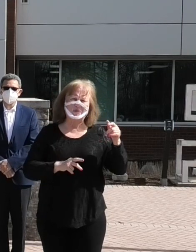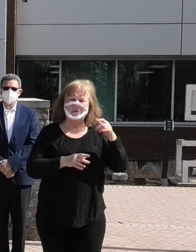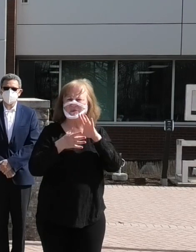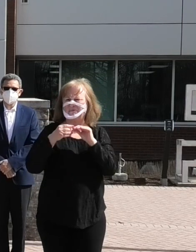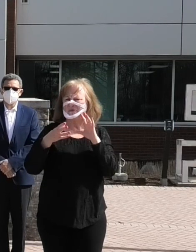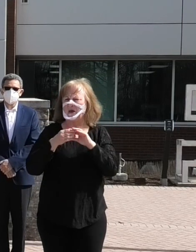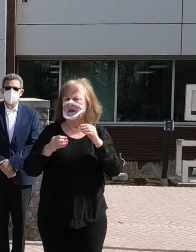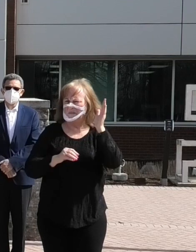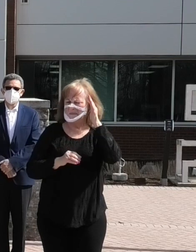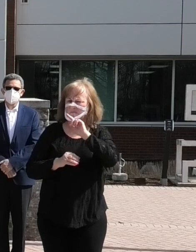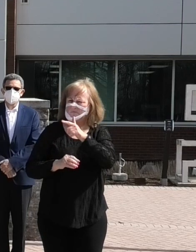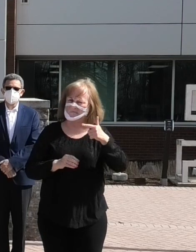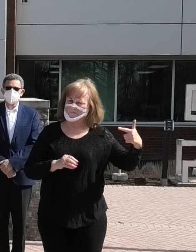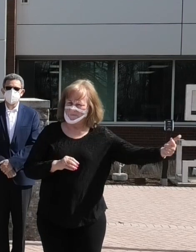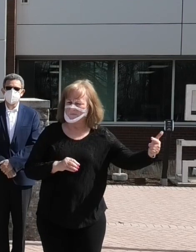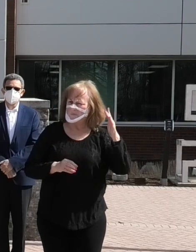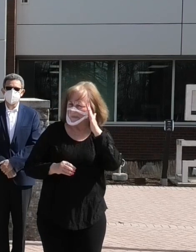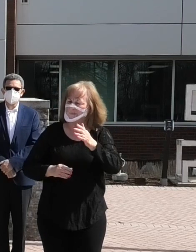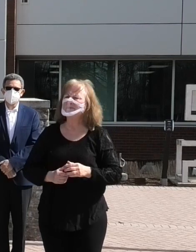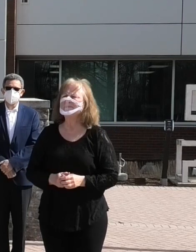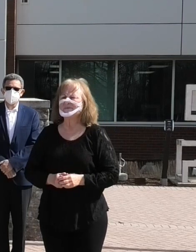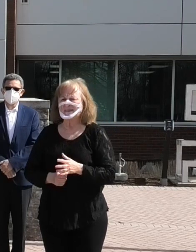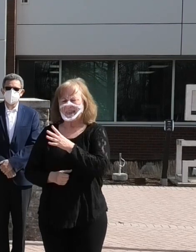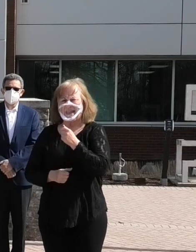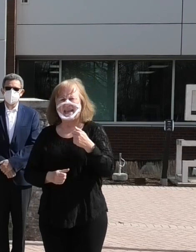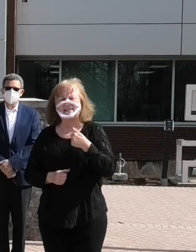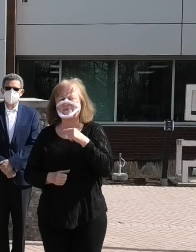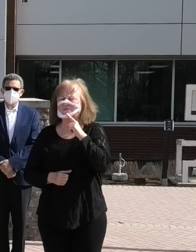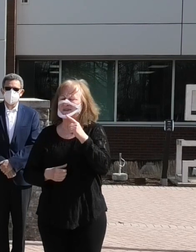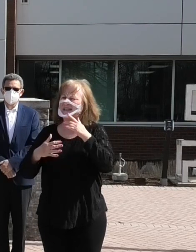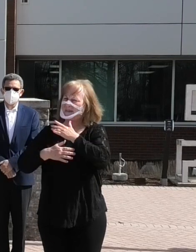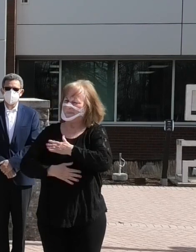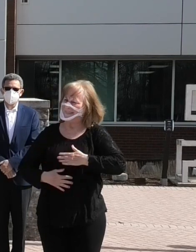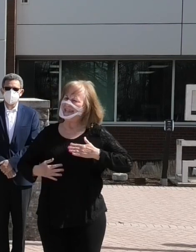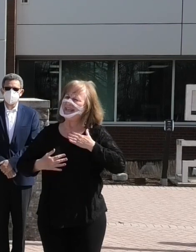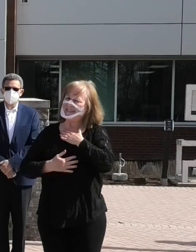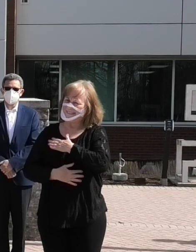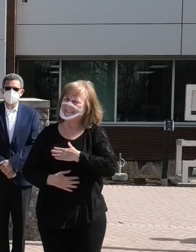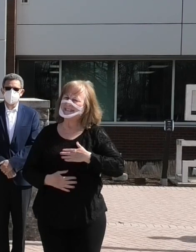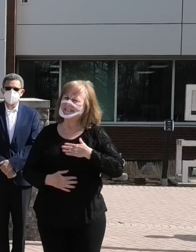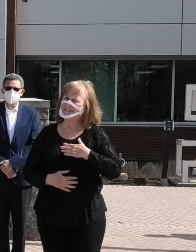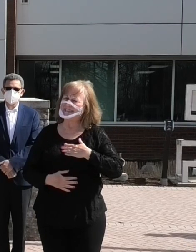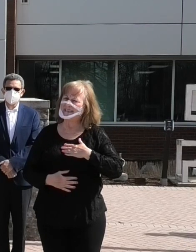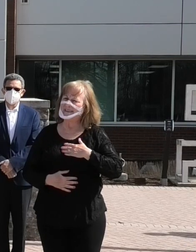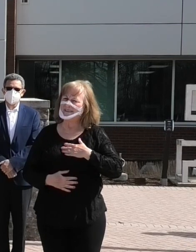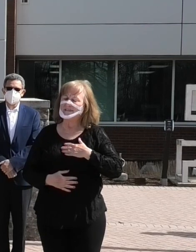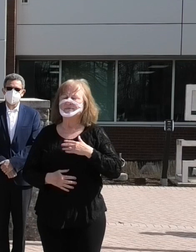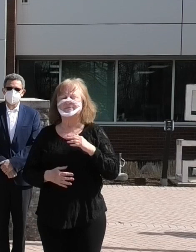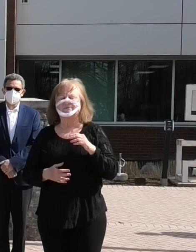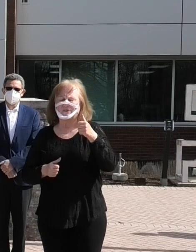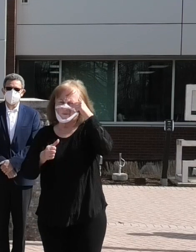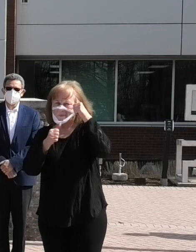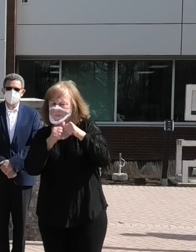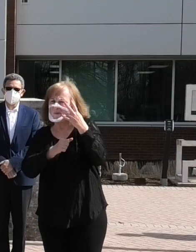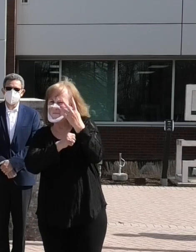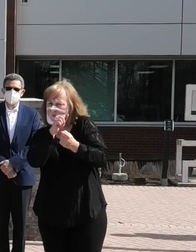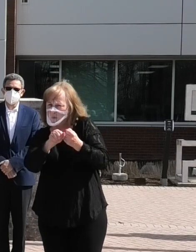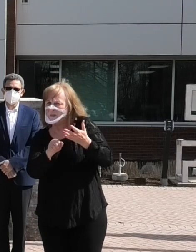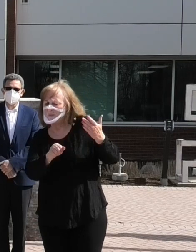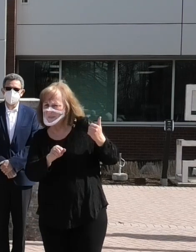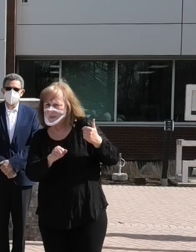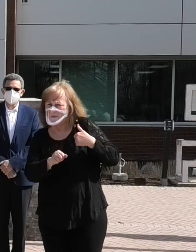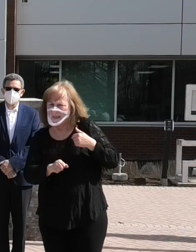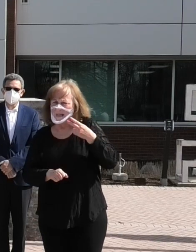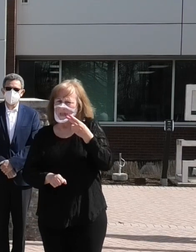on. And I'm just so pleased that 4 years ago, as a Howard